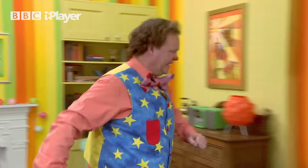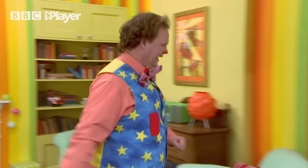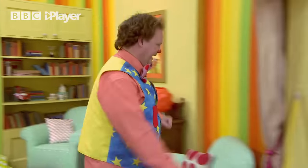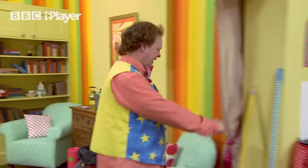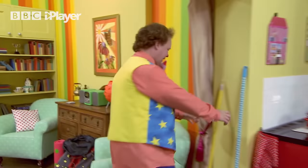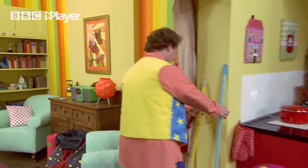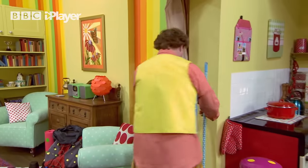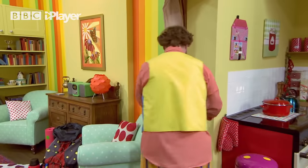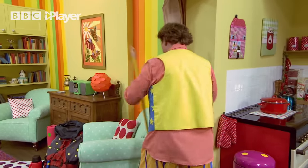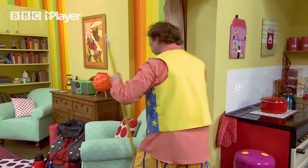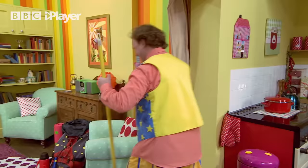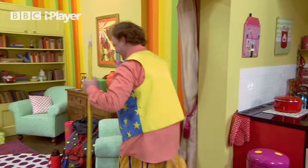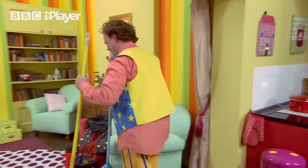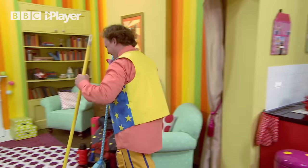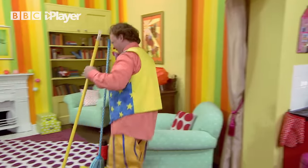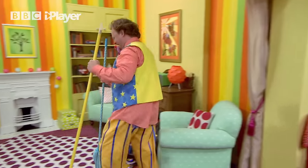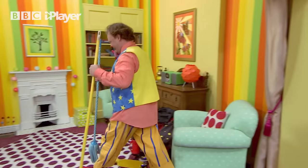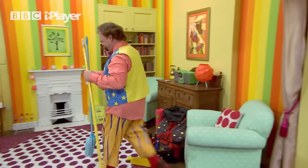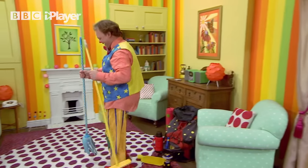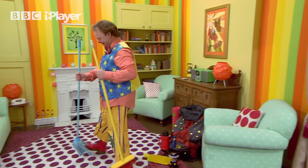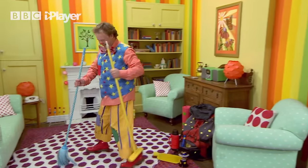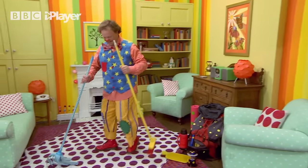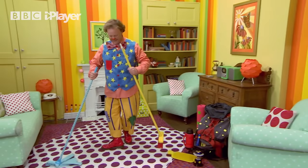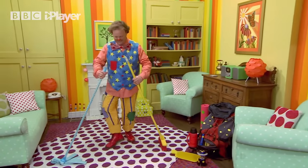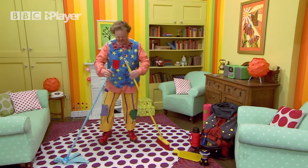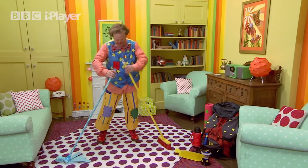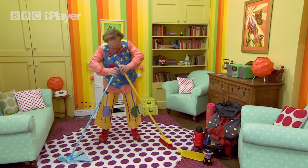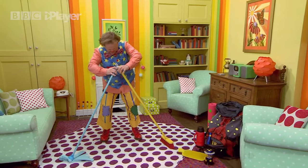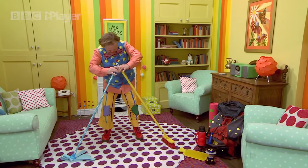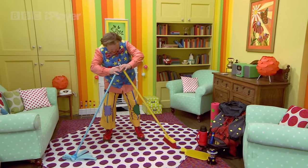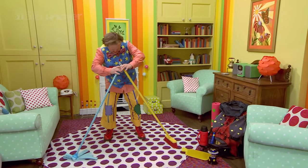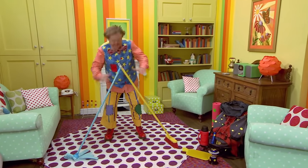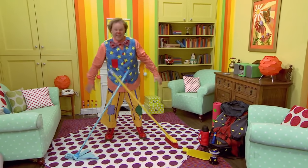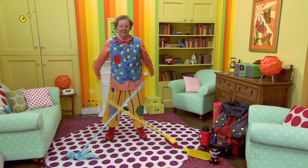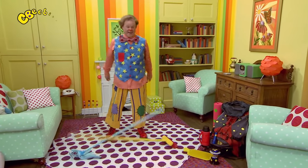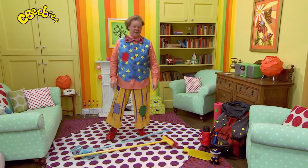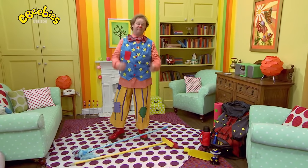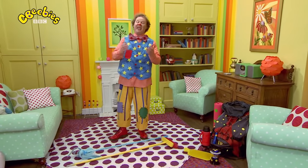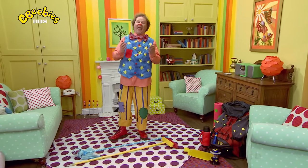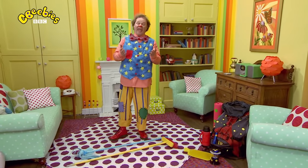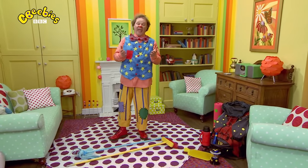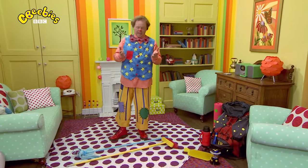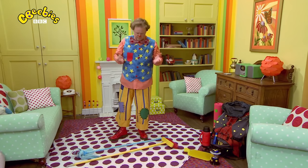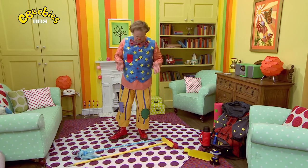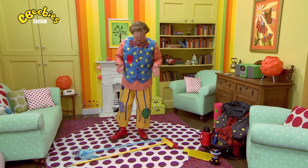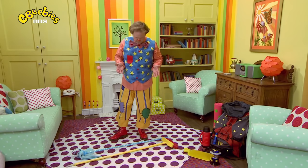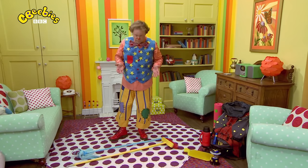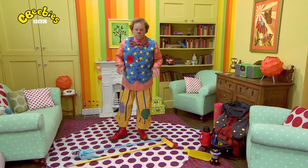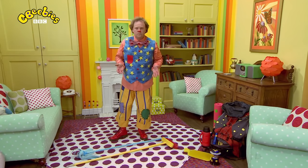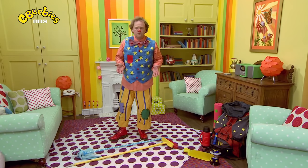need here we go there we are put those together oh dear mr tumble